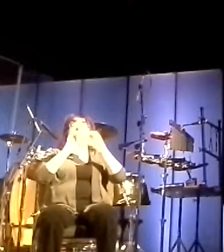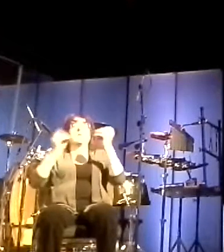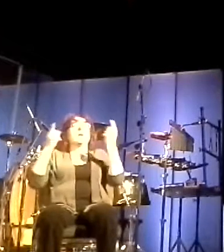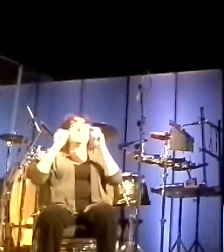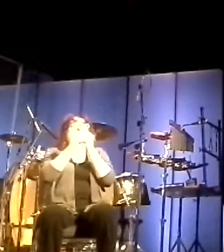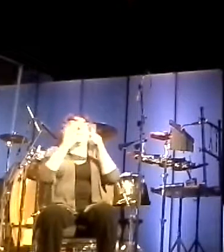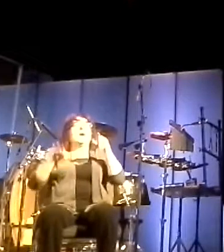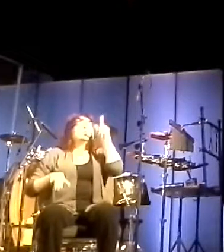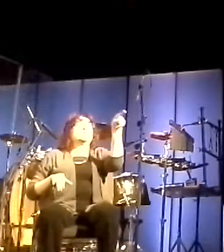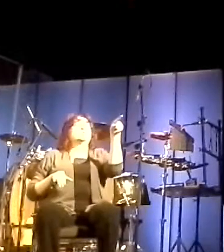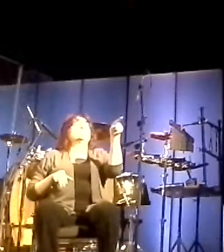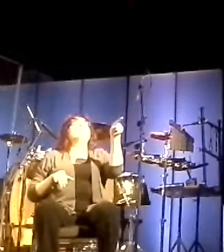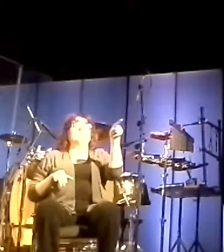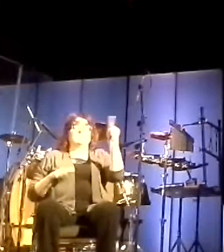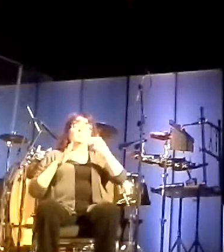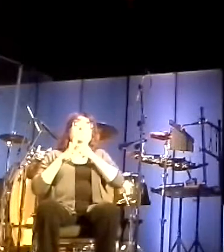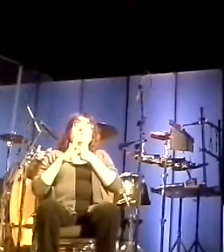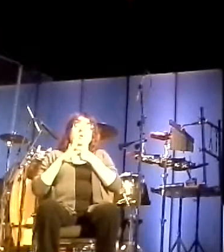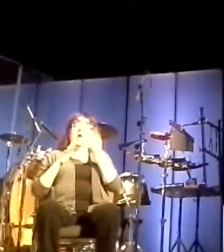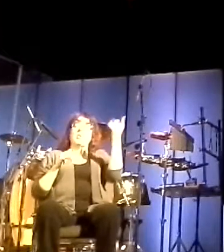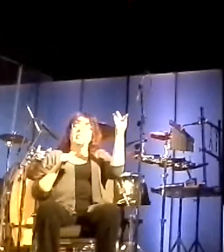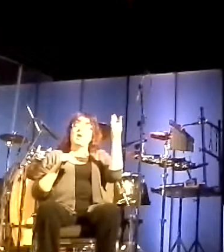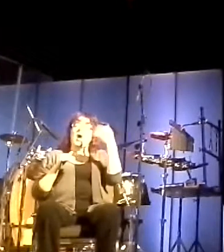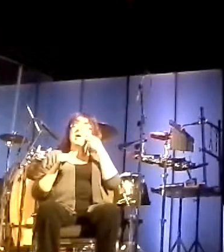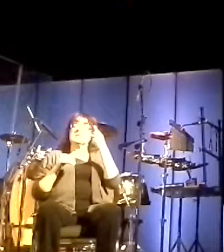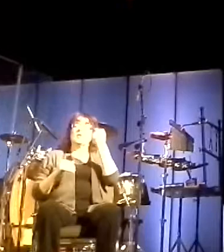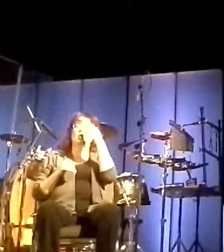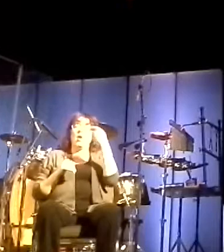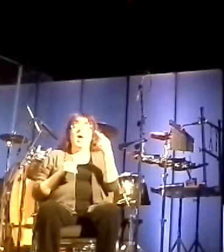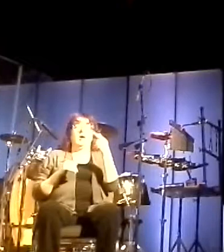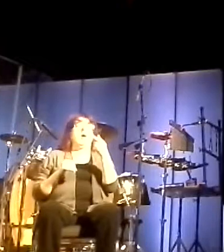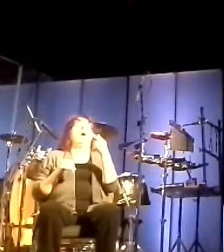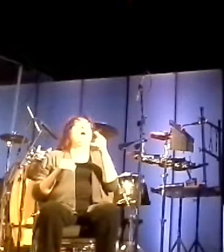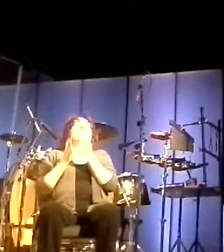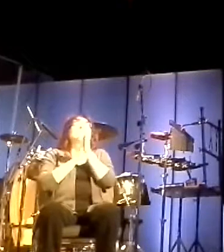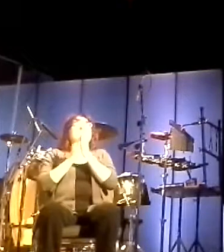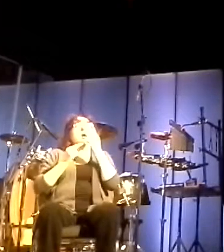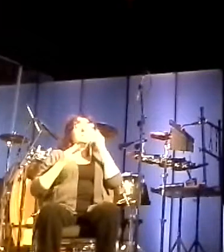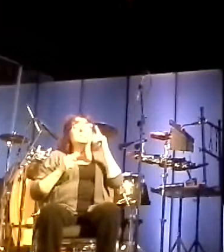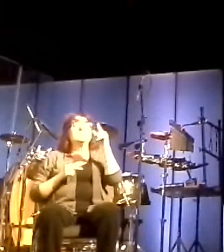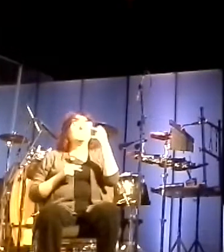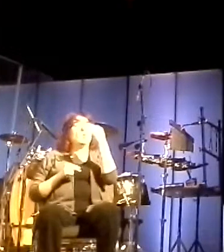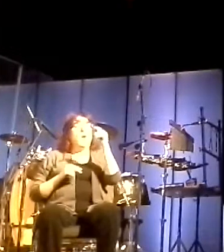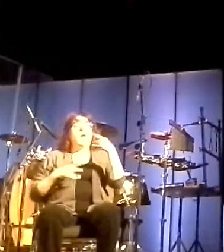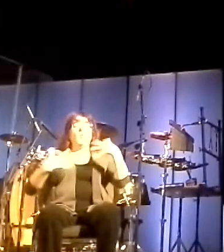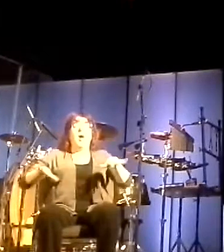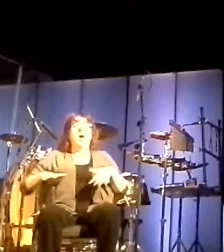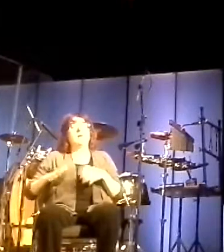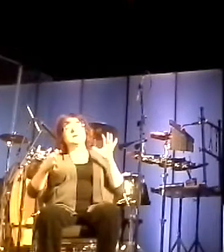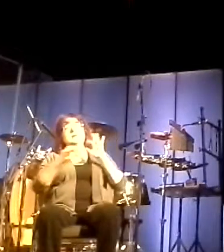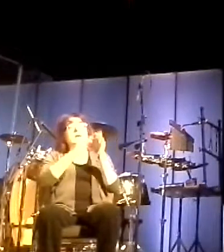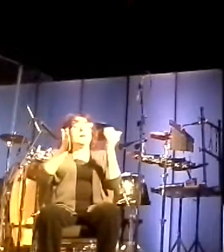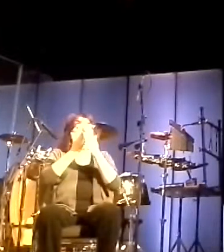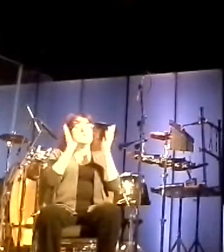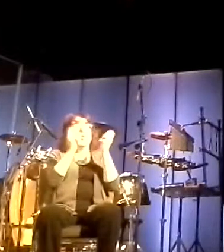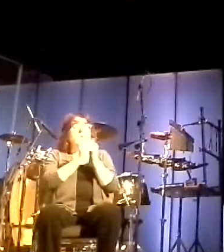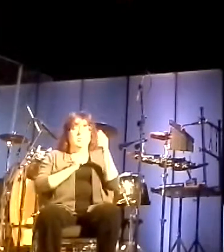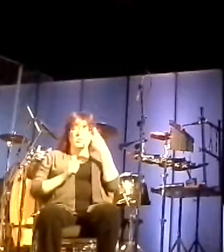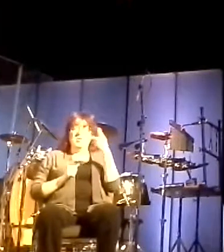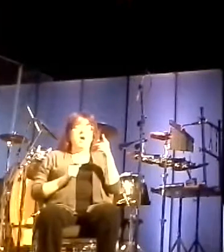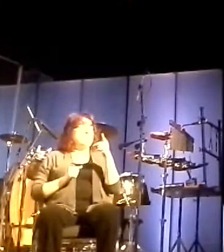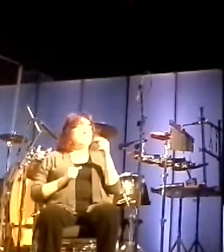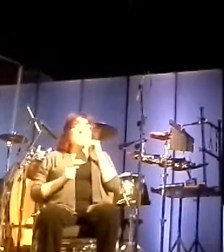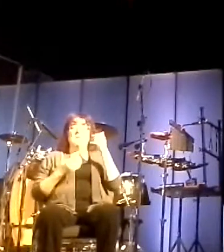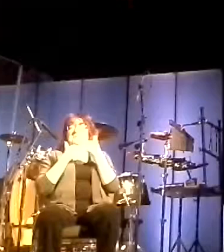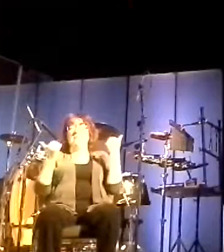happens without you. That's where we started. I was up there, and I got to see Greg, and I was like, I can't wait to see him. Can't wait to get reconnected and talk. When we saw each other, it was like we